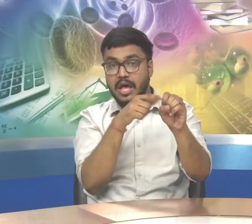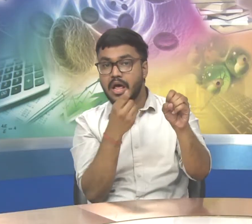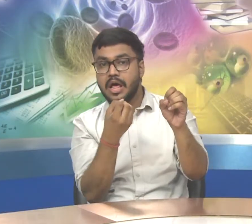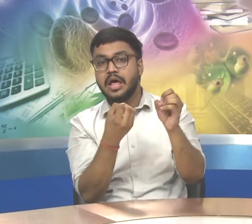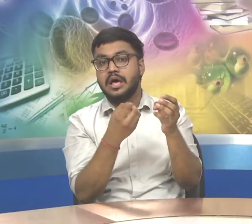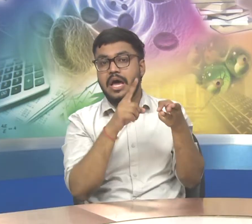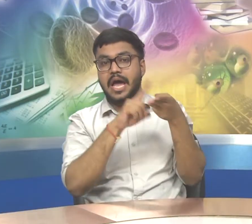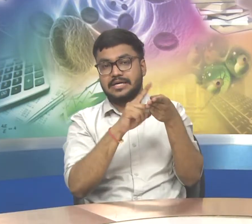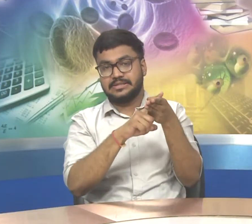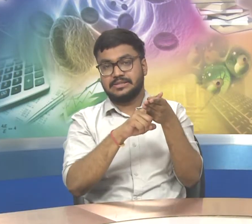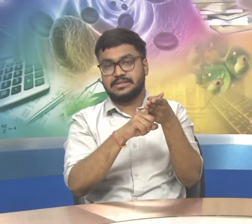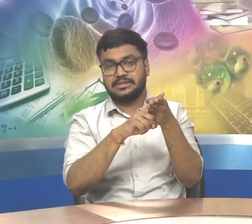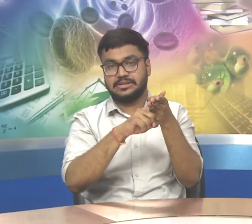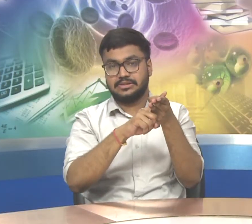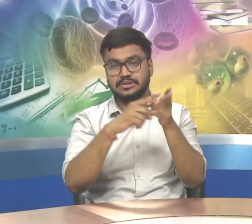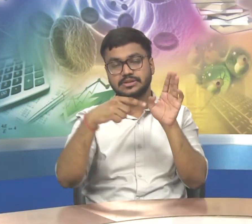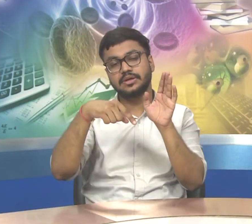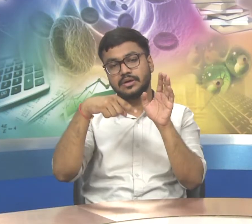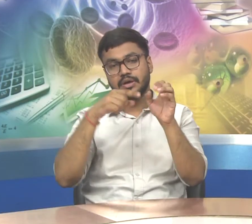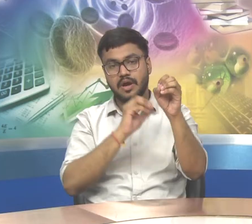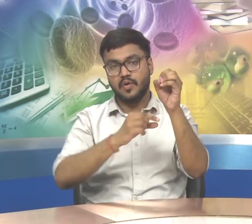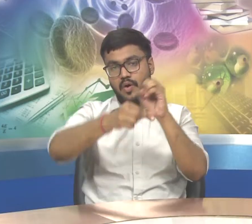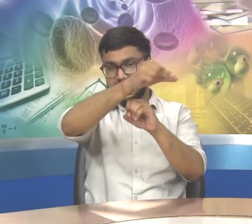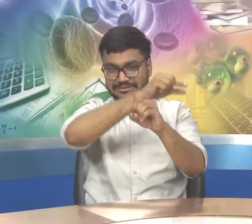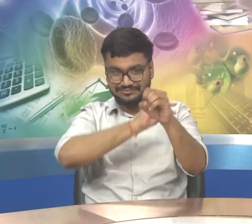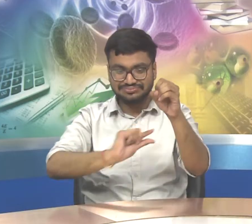which is moving around the nucleus.